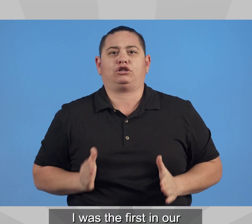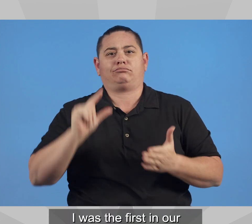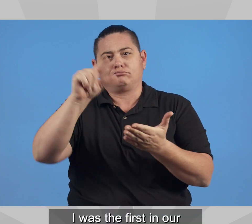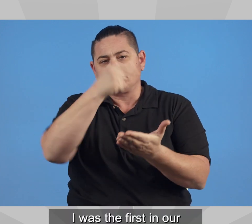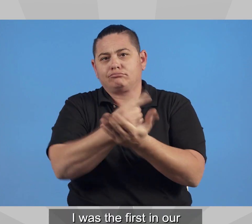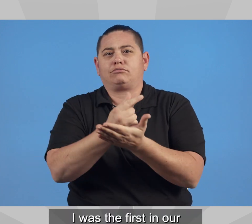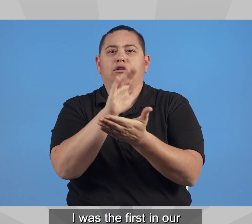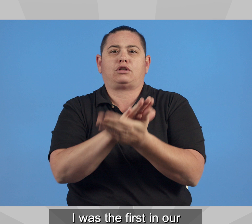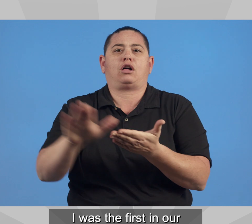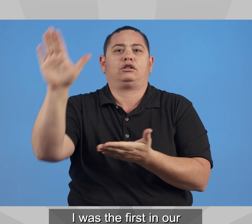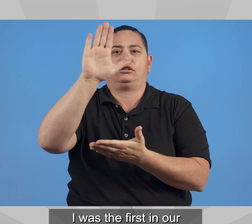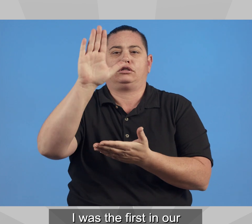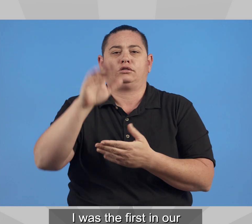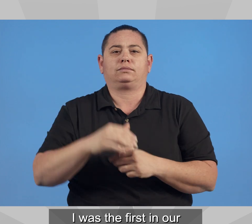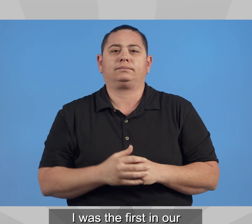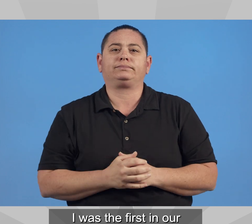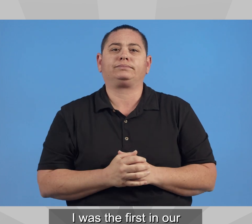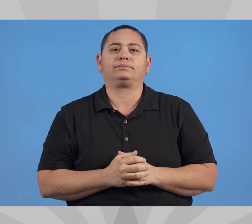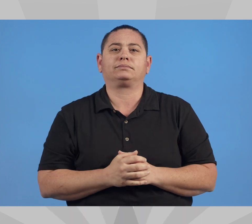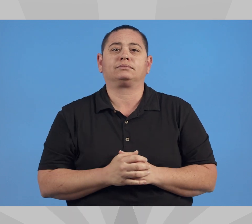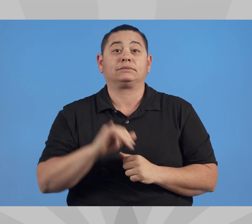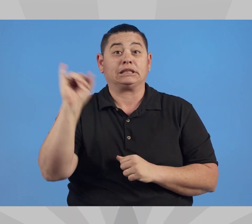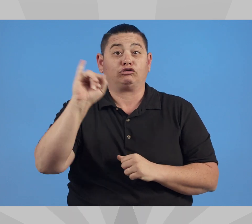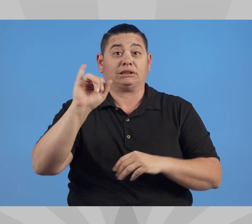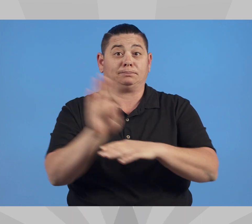I was the first in our family to graduate college.